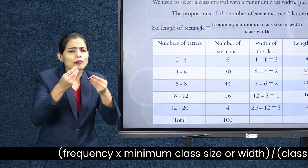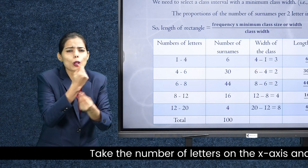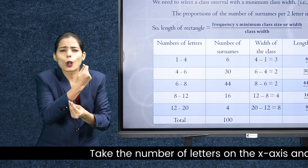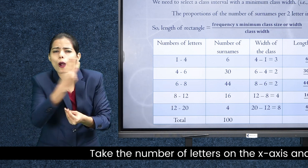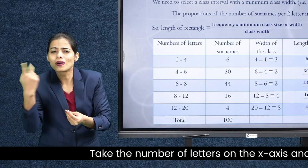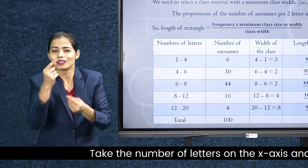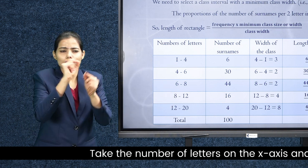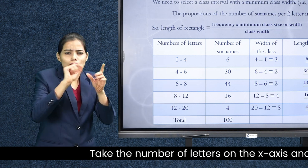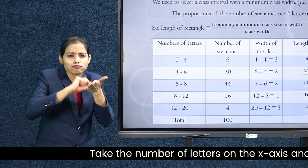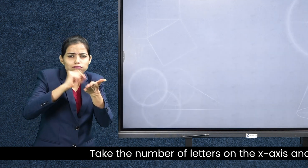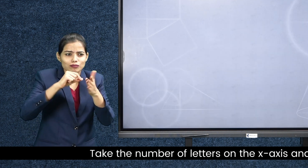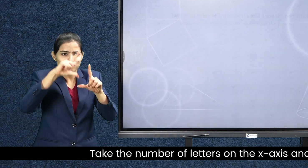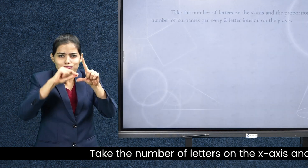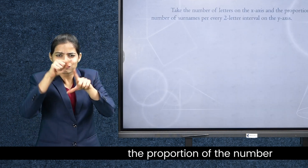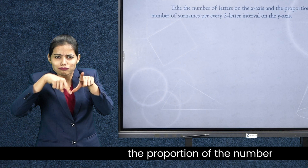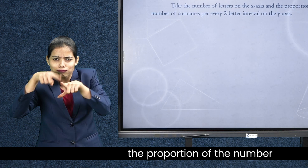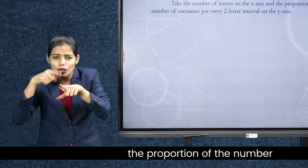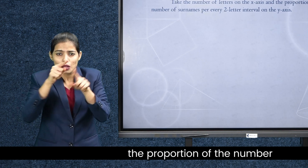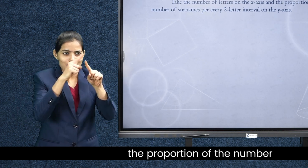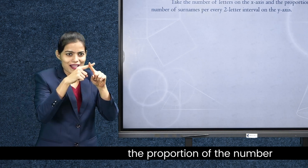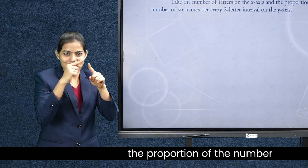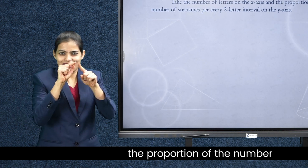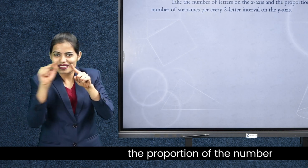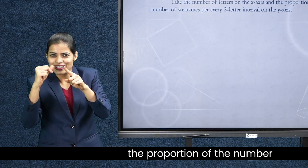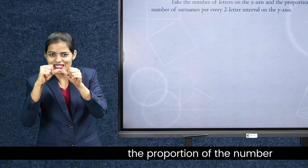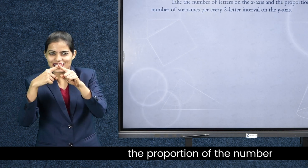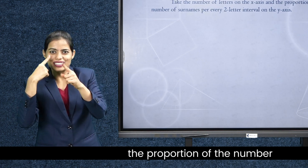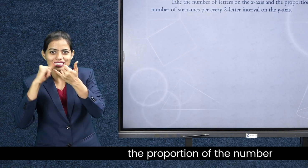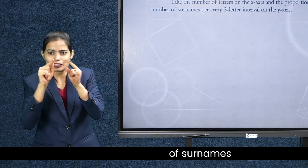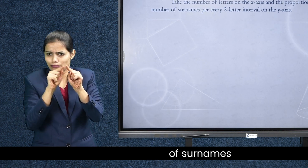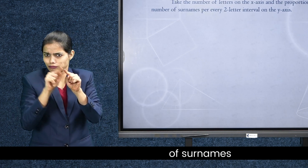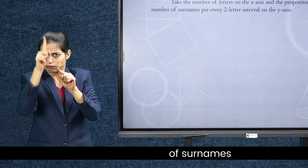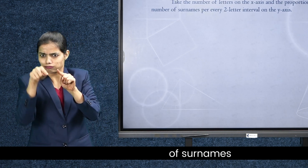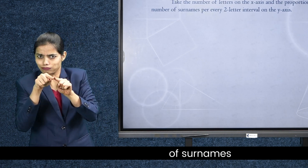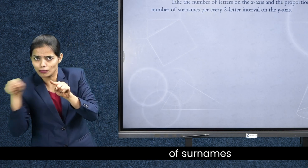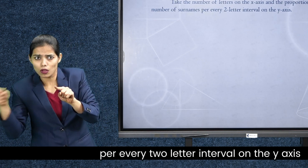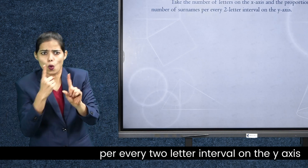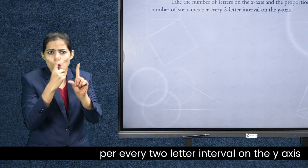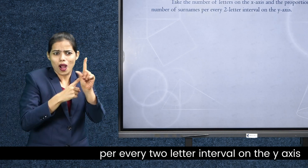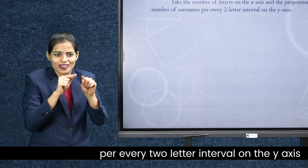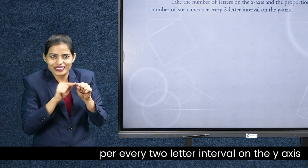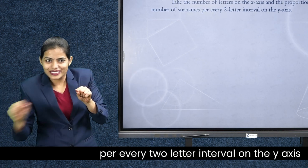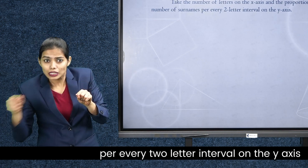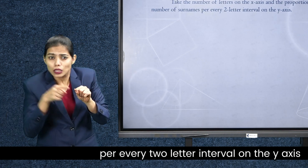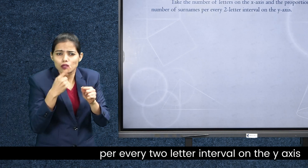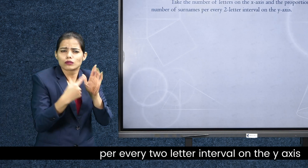Take the number of letters on the x-axis and the proportion of the number of surnames per every 2-letter